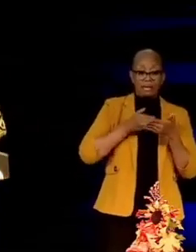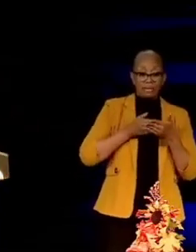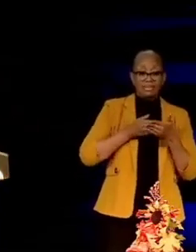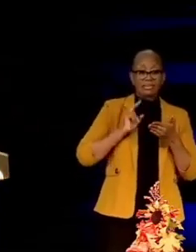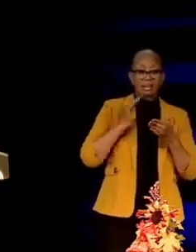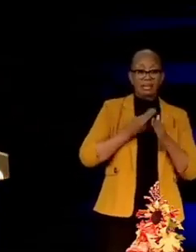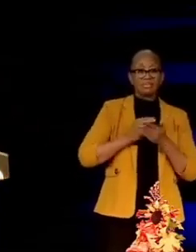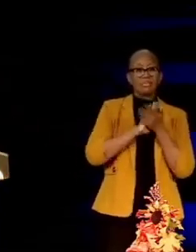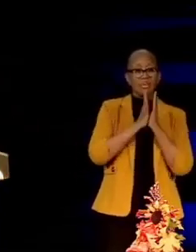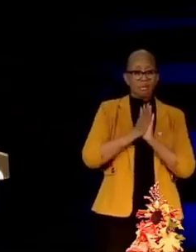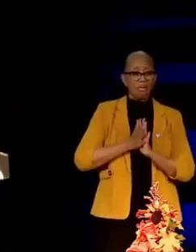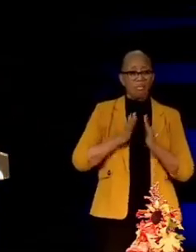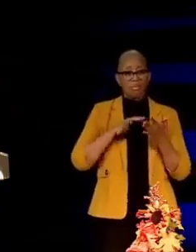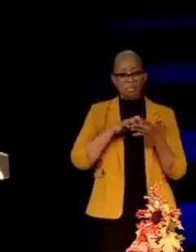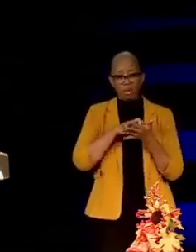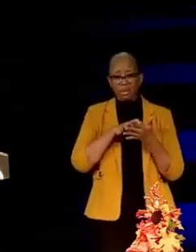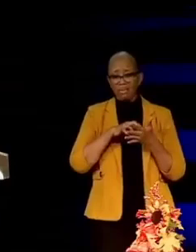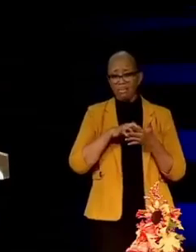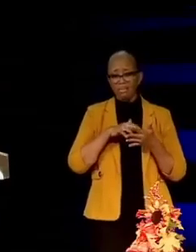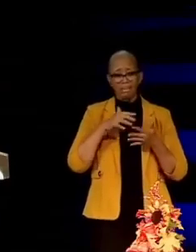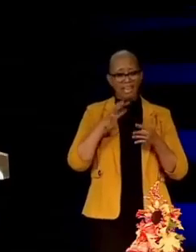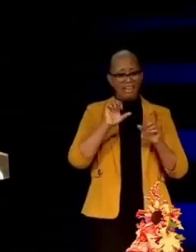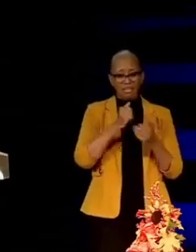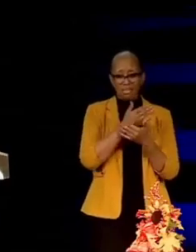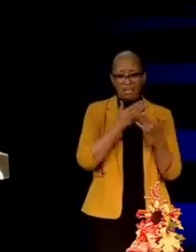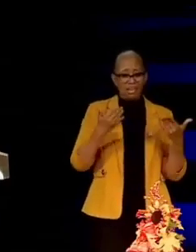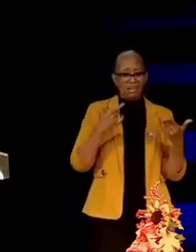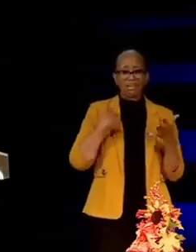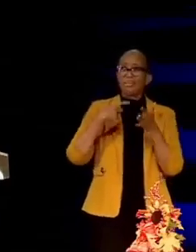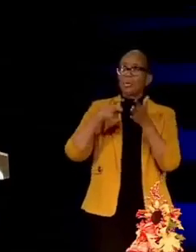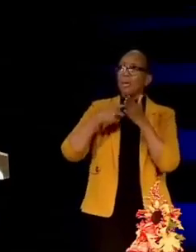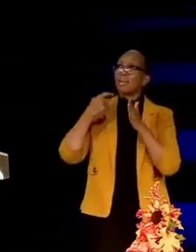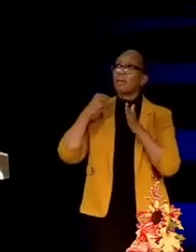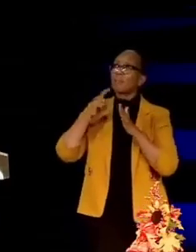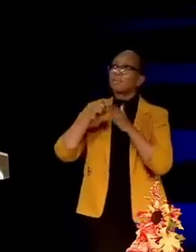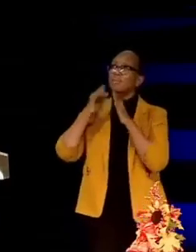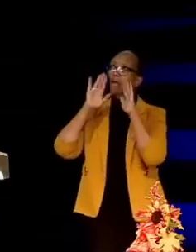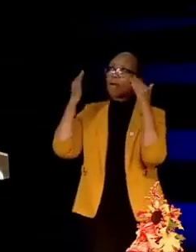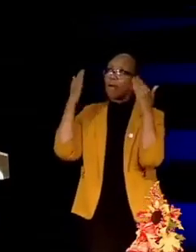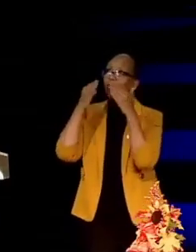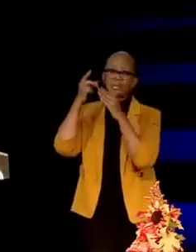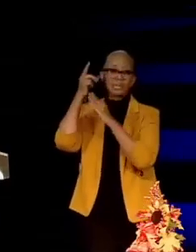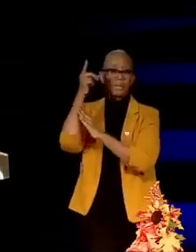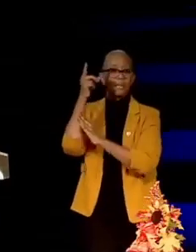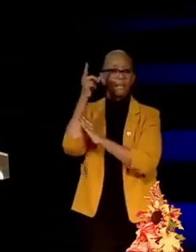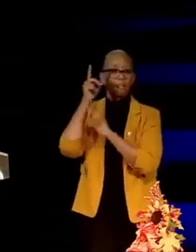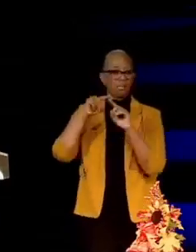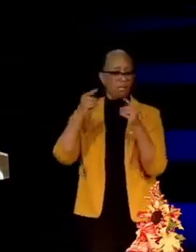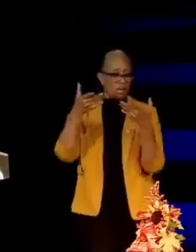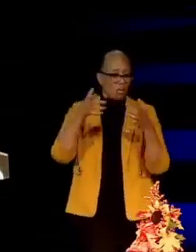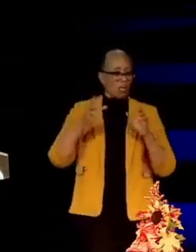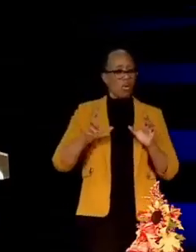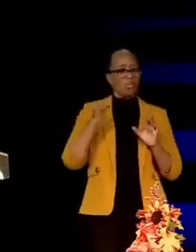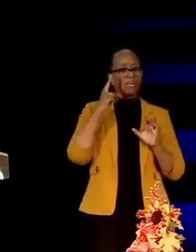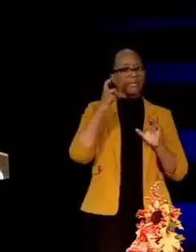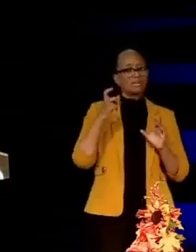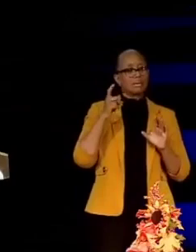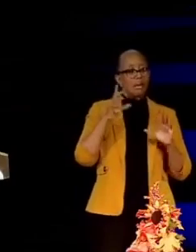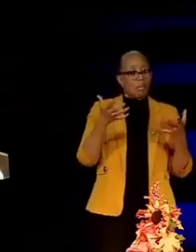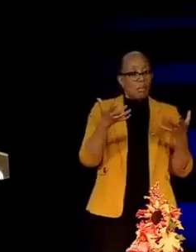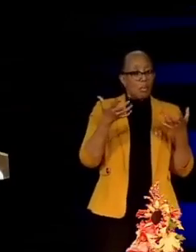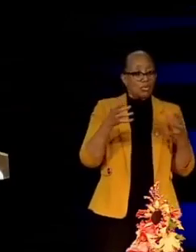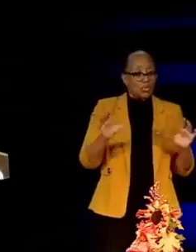can become weak and forsake a requirement that's given to us by God, which is to do